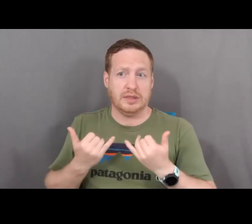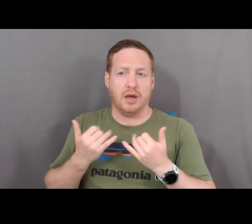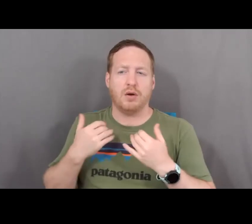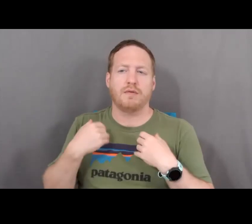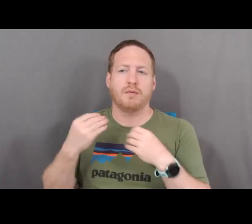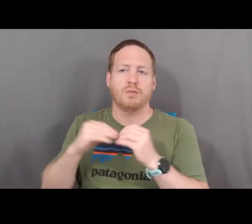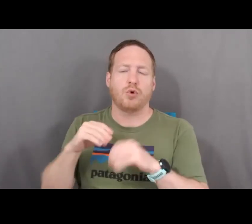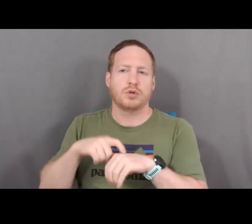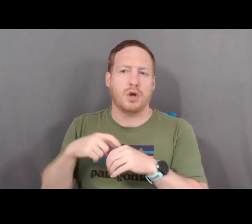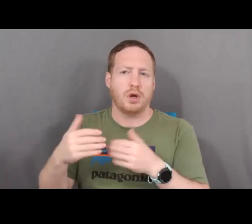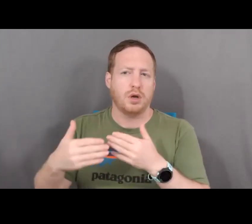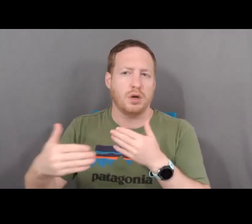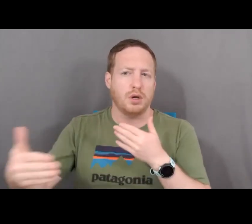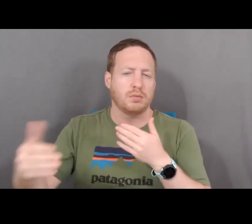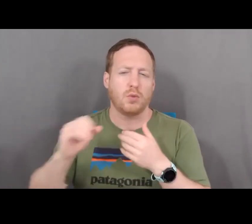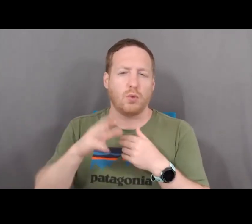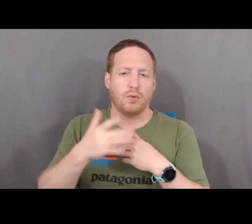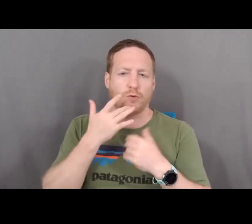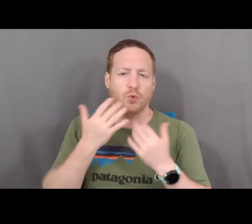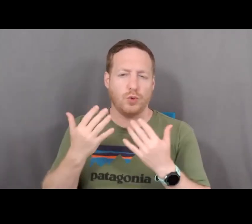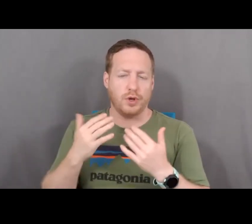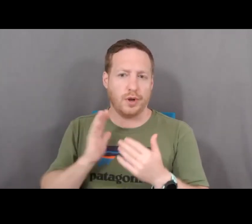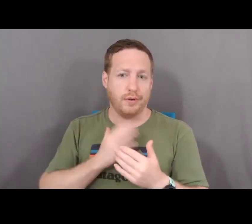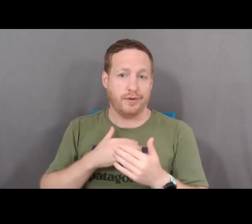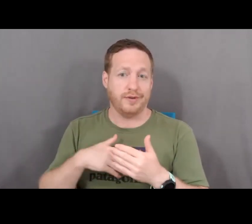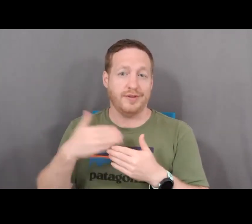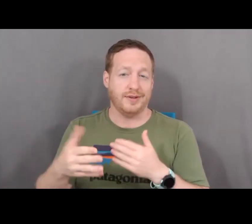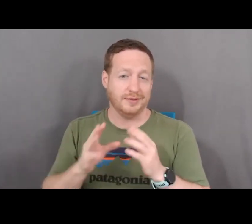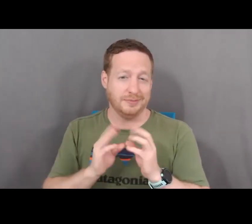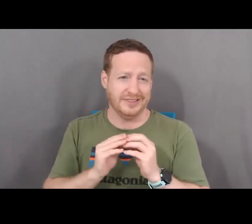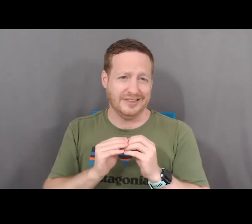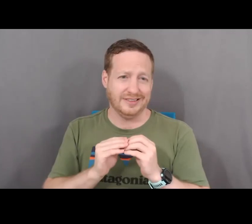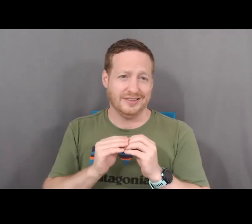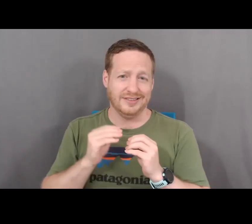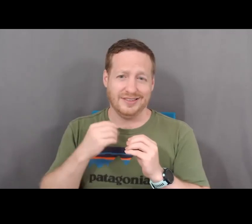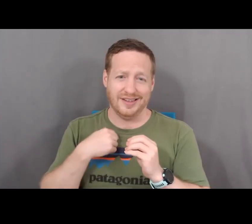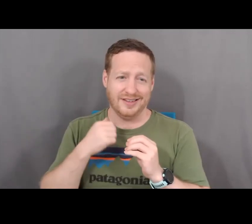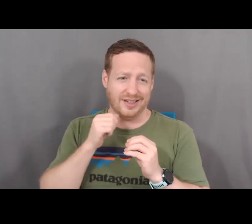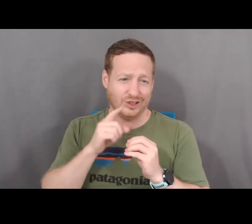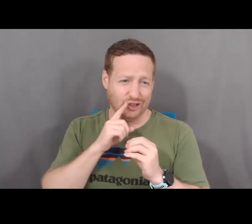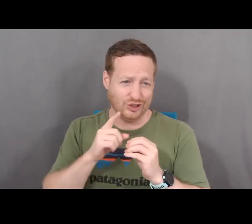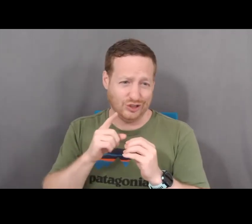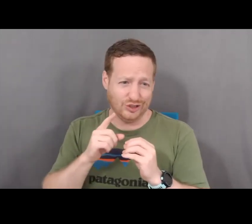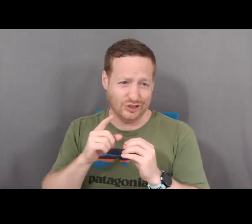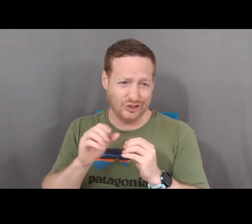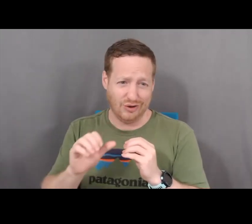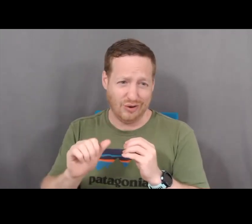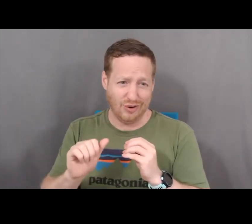thinking, do we want to go ahead and start advertising now, or do we want to give us more time? I'm not